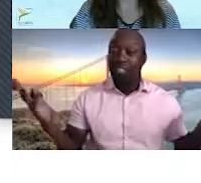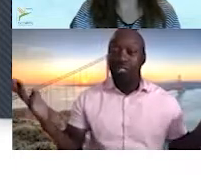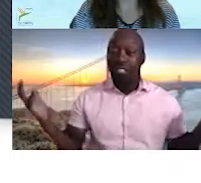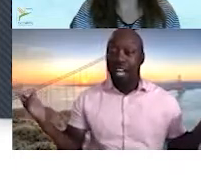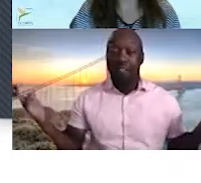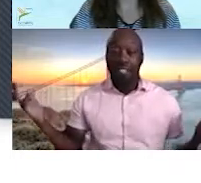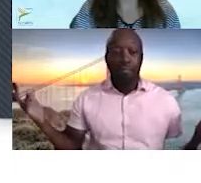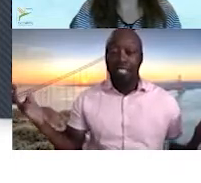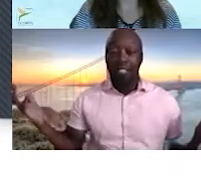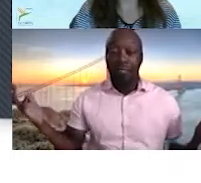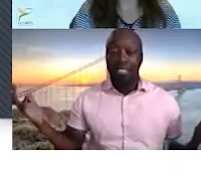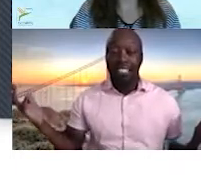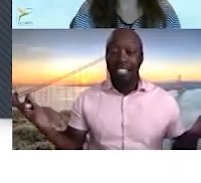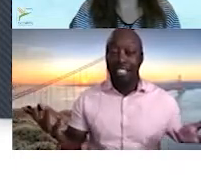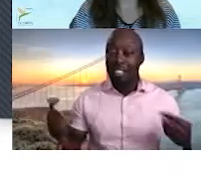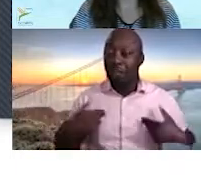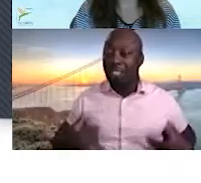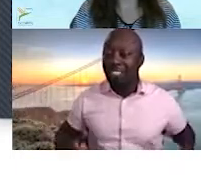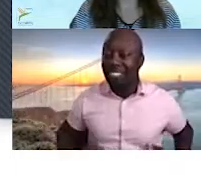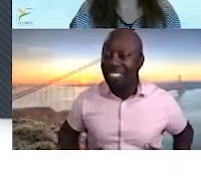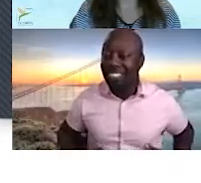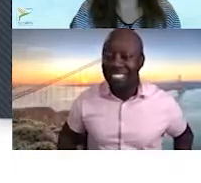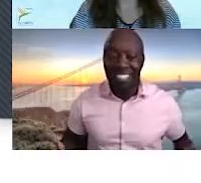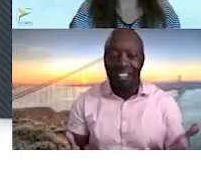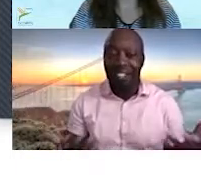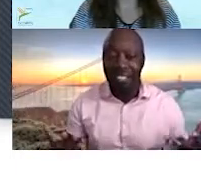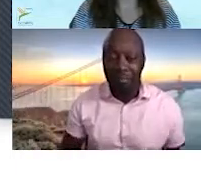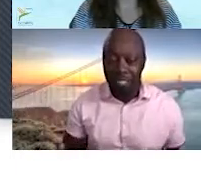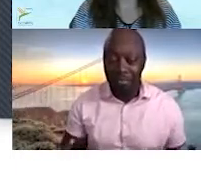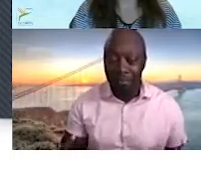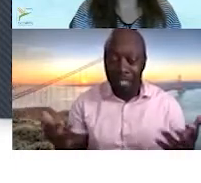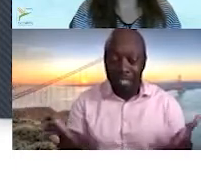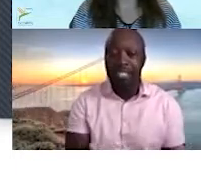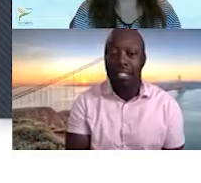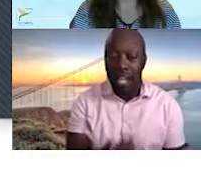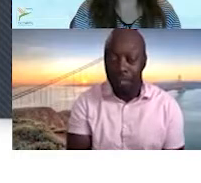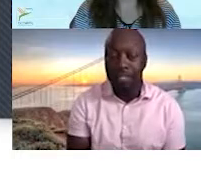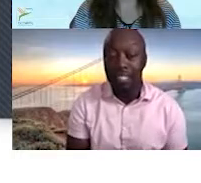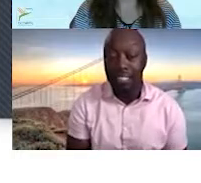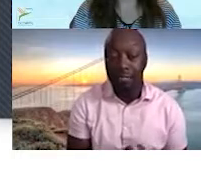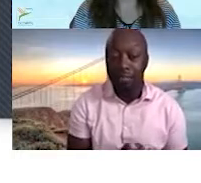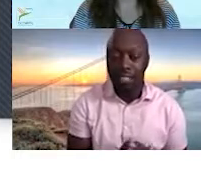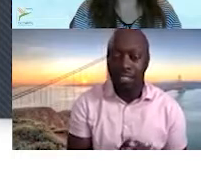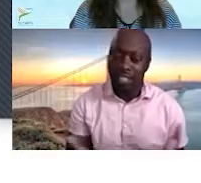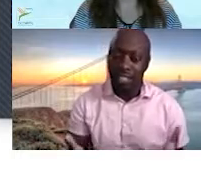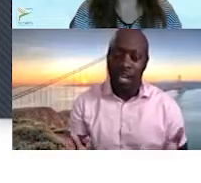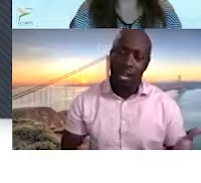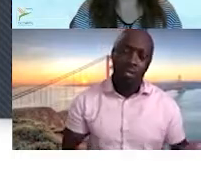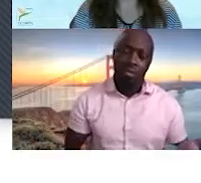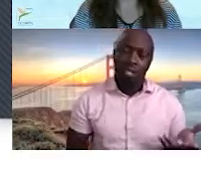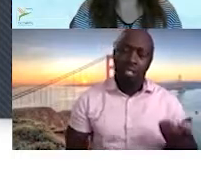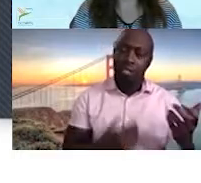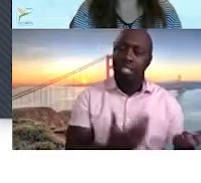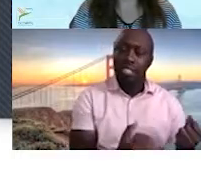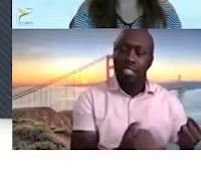It's natural to have this misconception. It's actually human to have this common misconception, because you think,